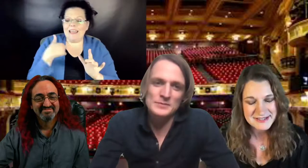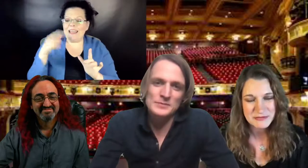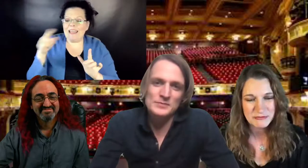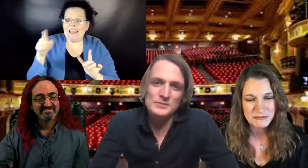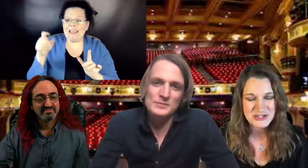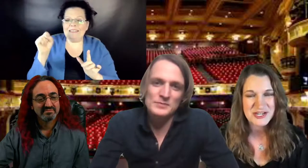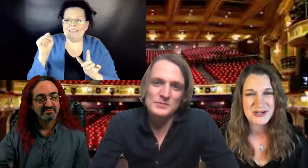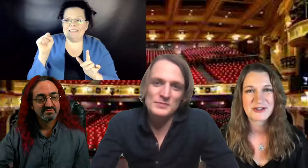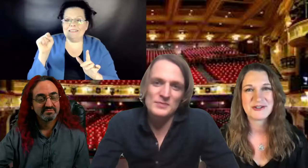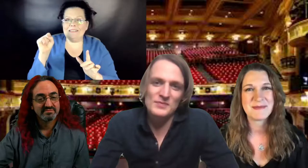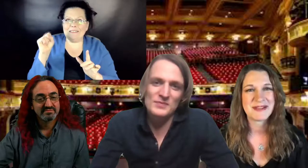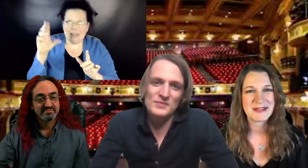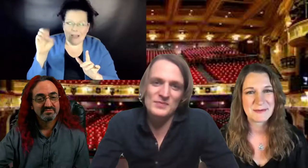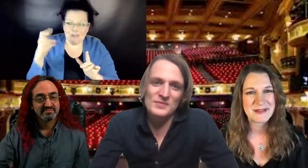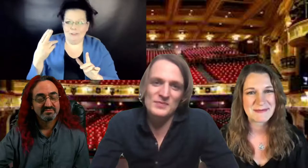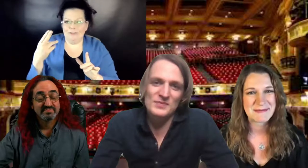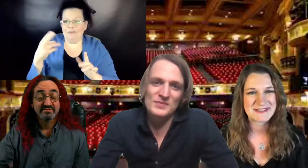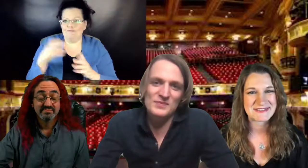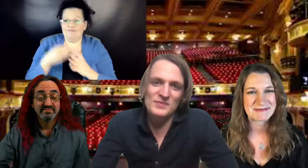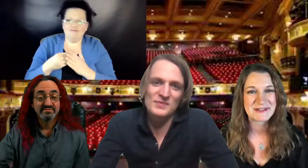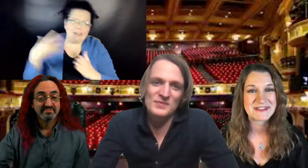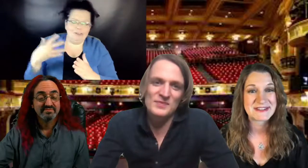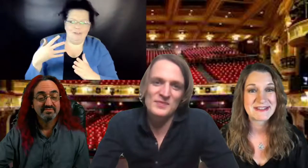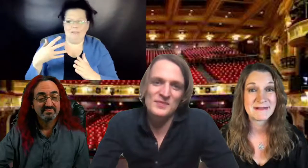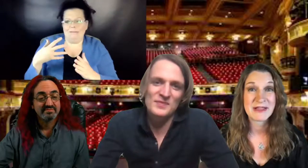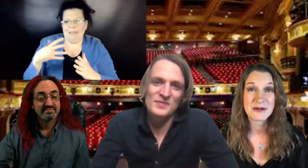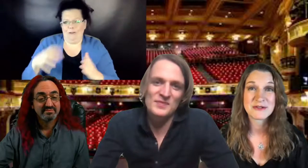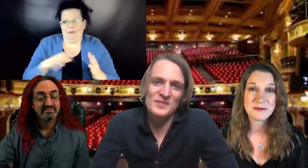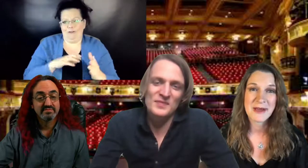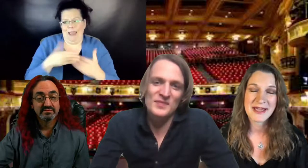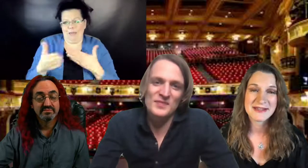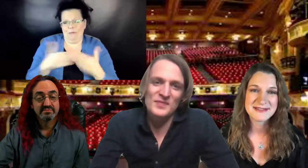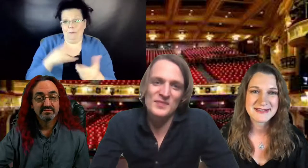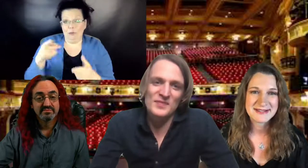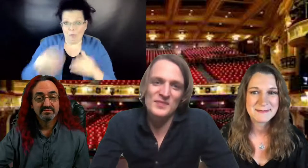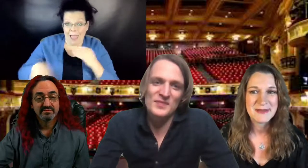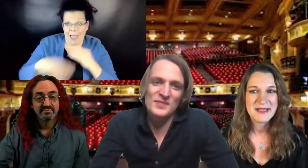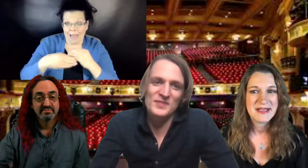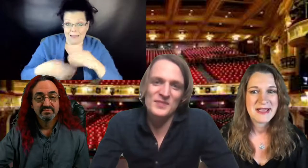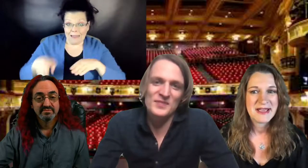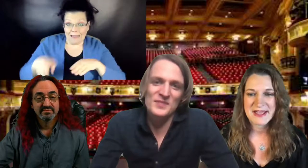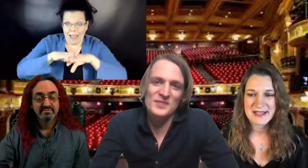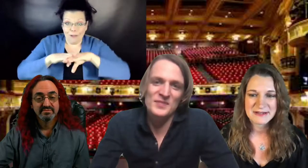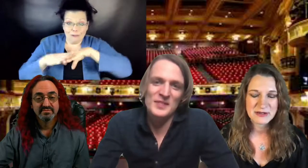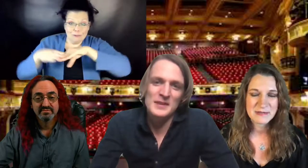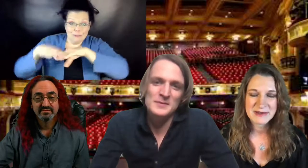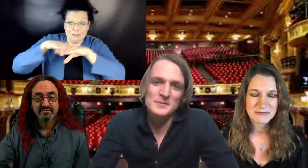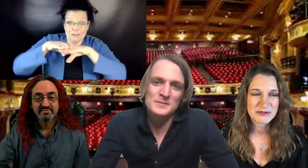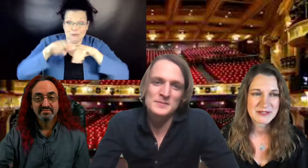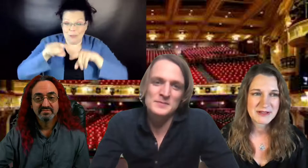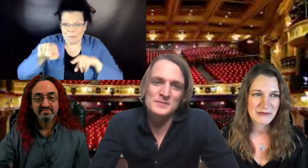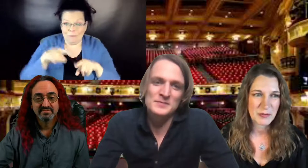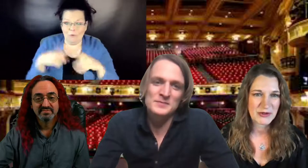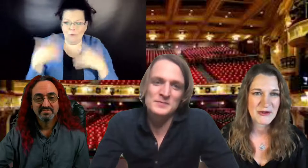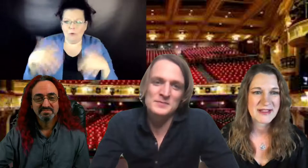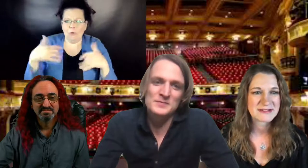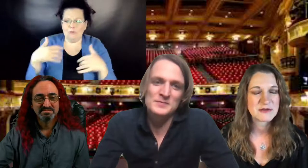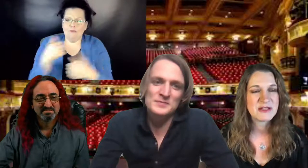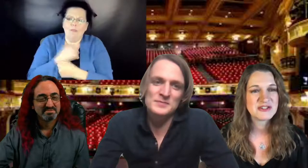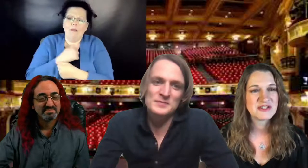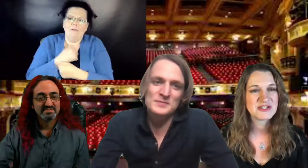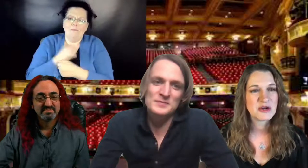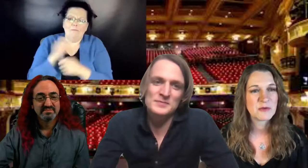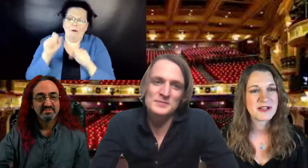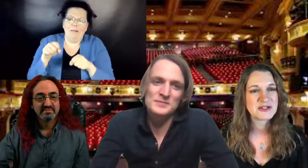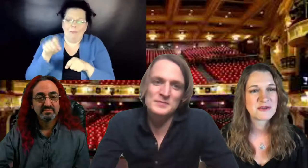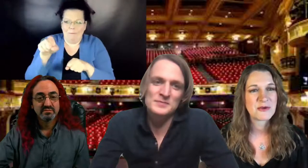he's such a rich character to begin with, but to really see the layers you added to him, and you made him really lovable. Okay, so